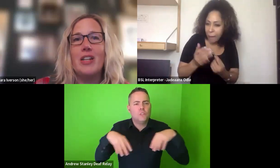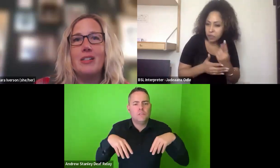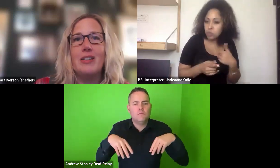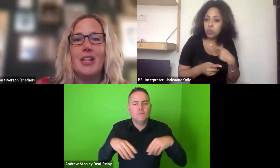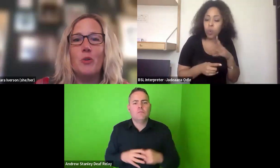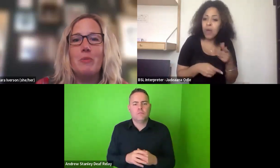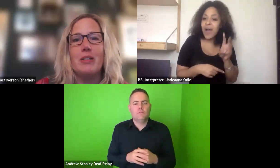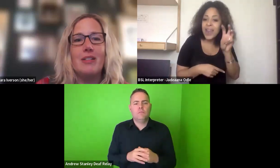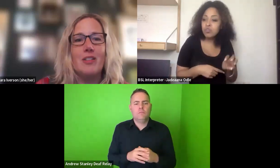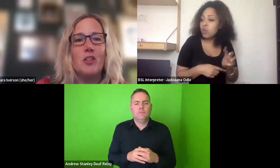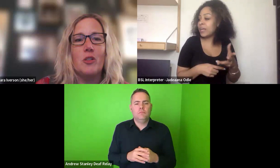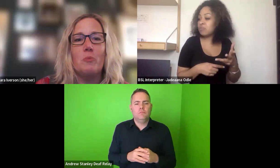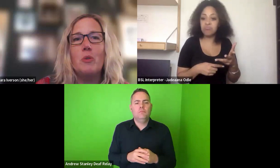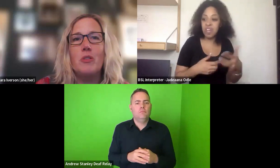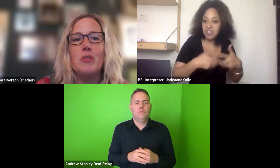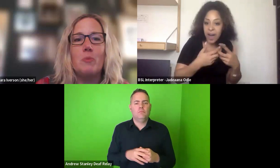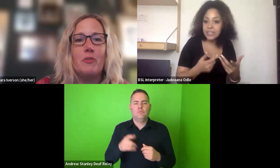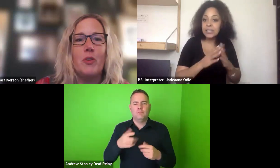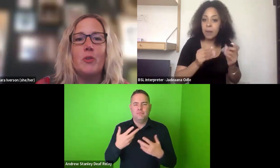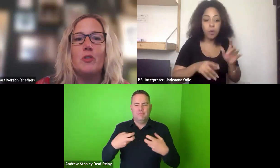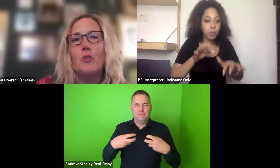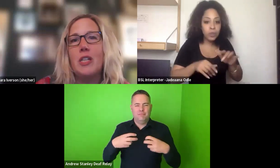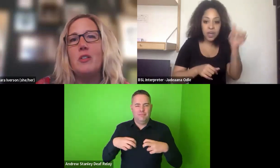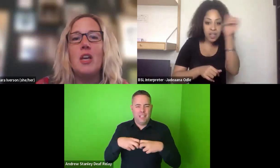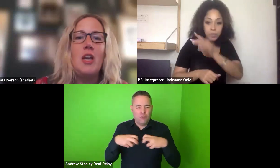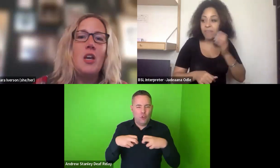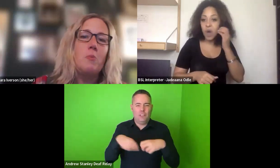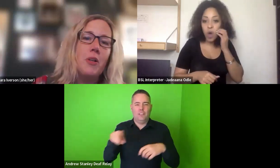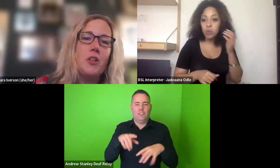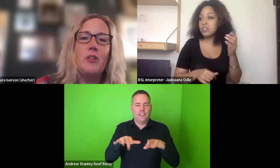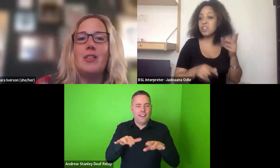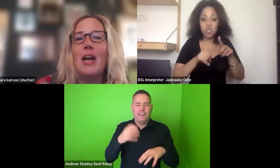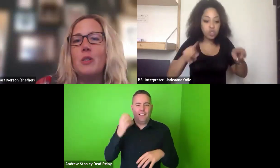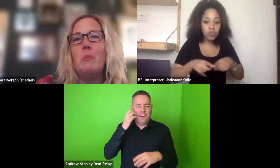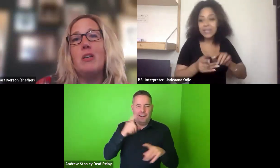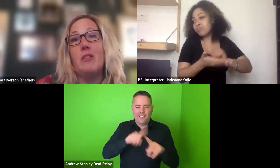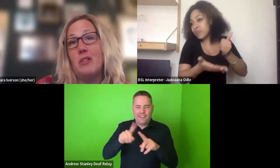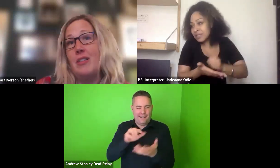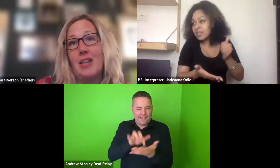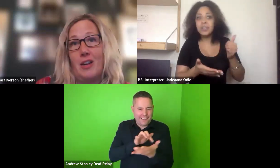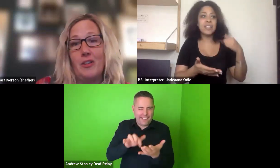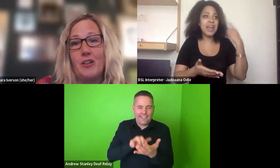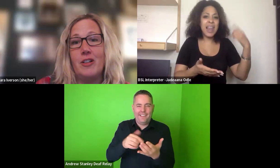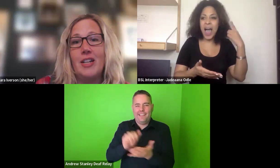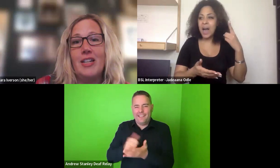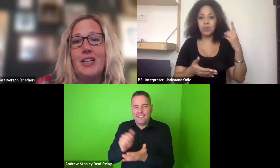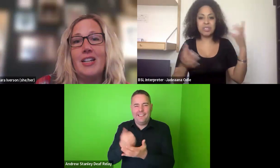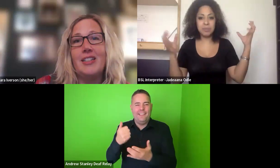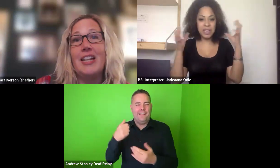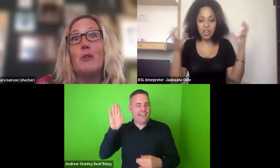electronic devices and equipment, such as computers, smartphones, screens, printers, loudspeakers, and